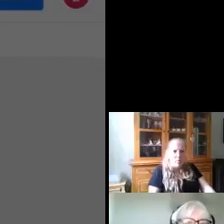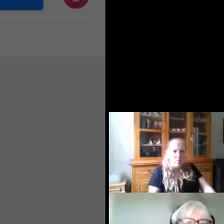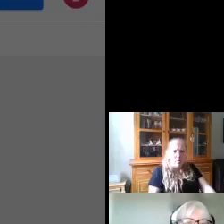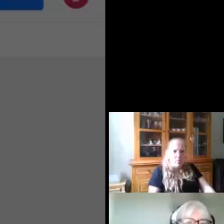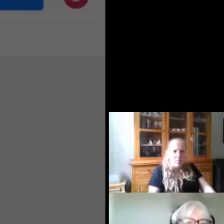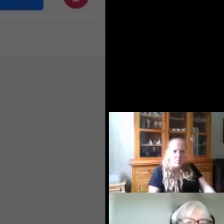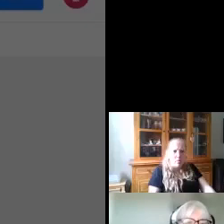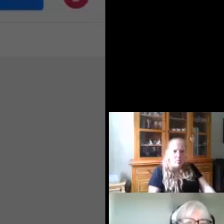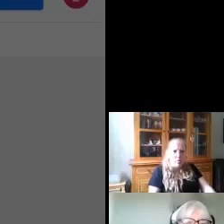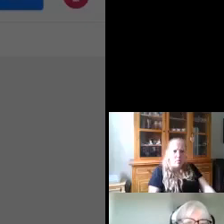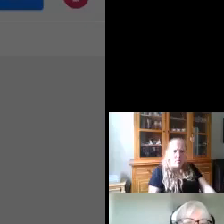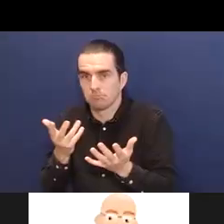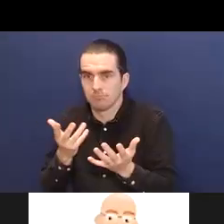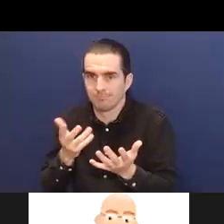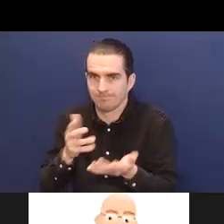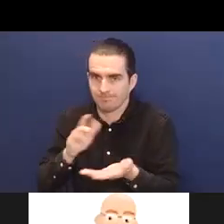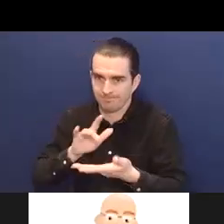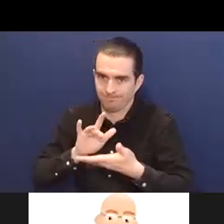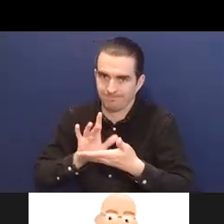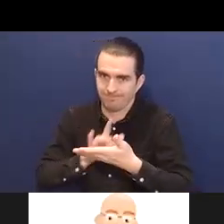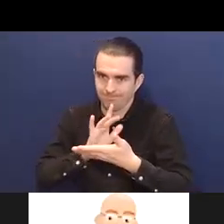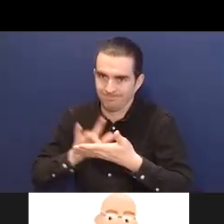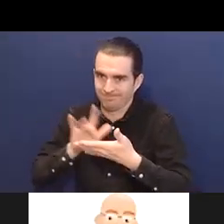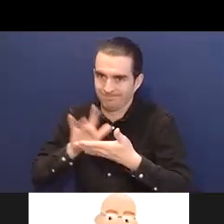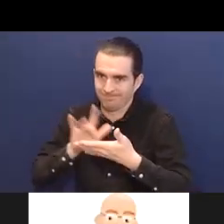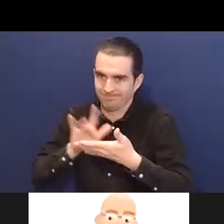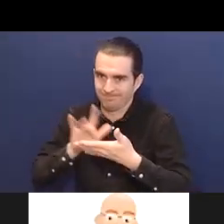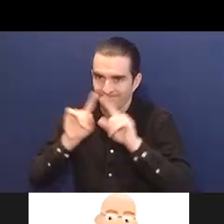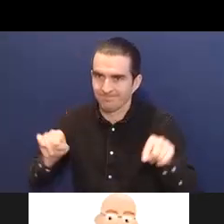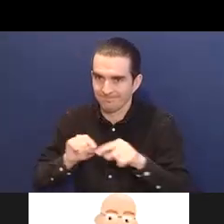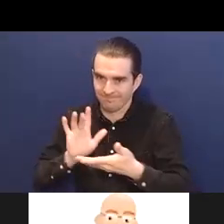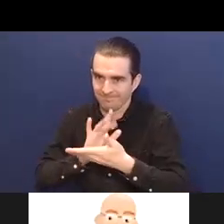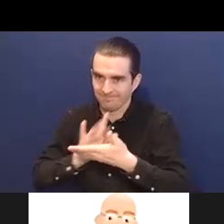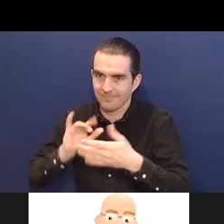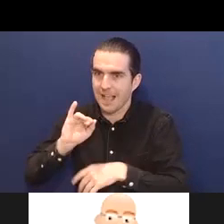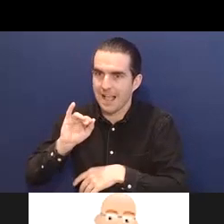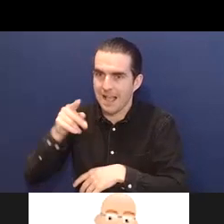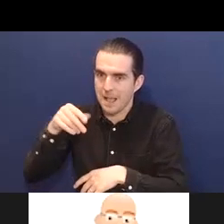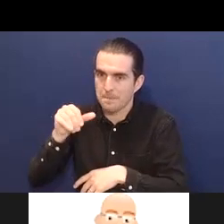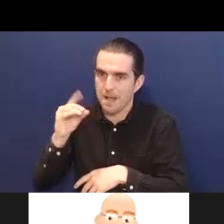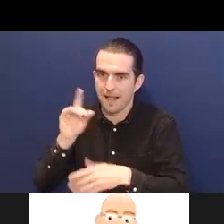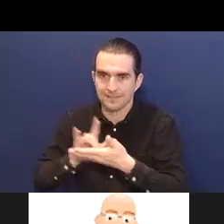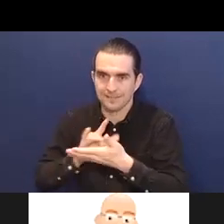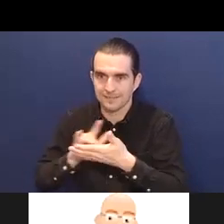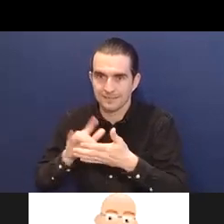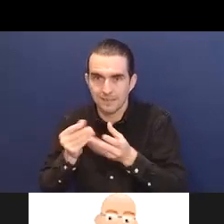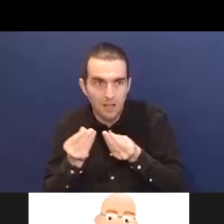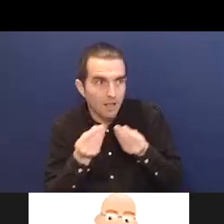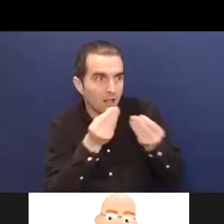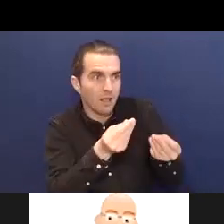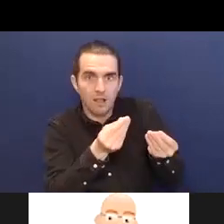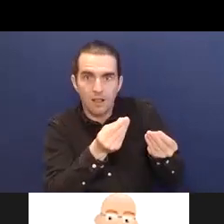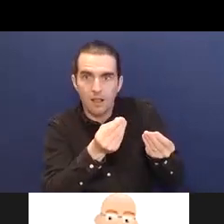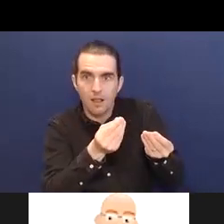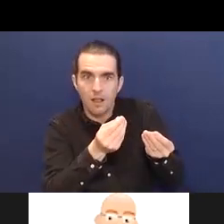consider that their levels and placings in society have risen. So some people who could have